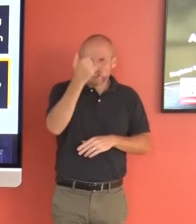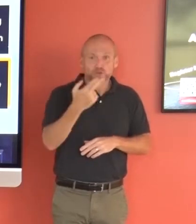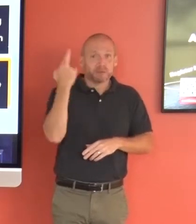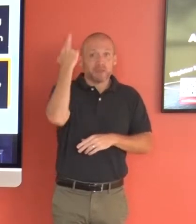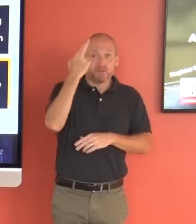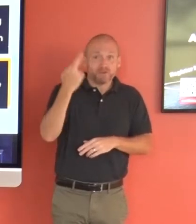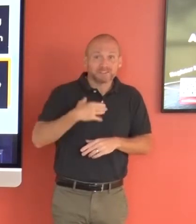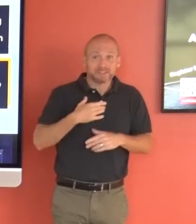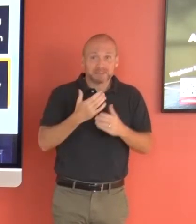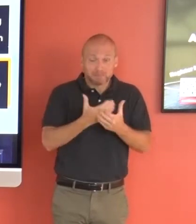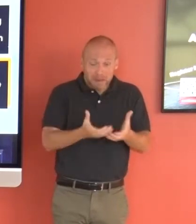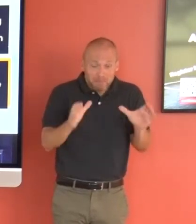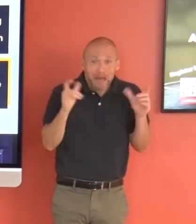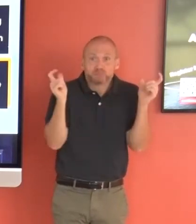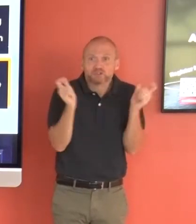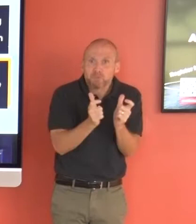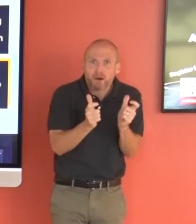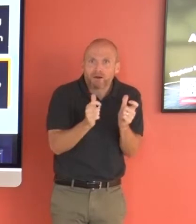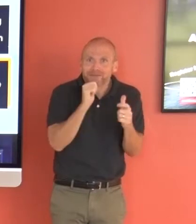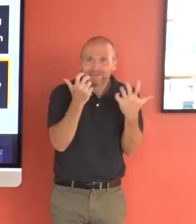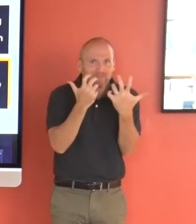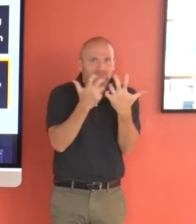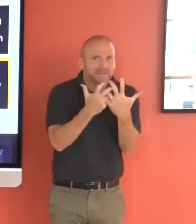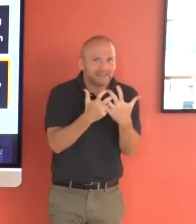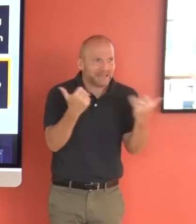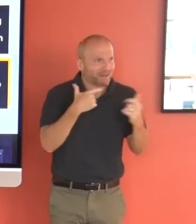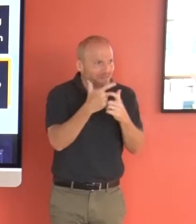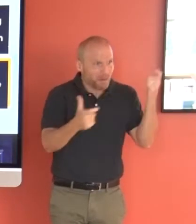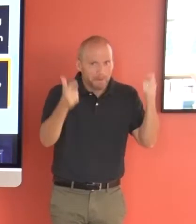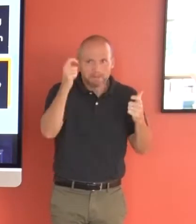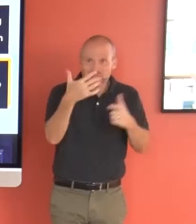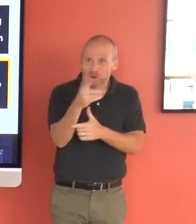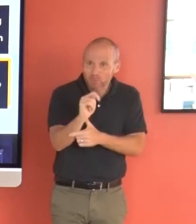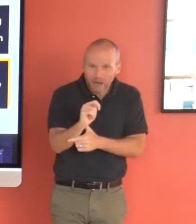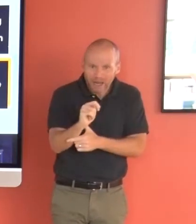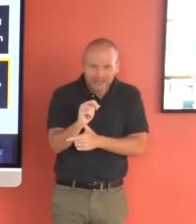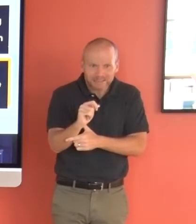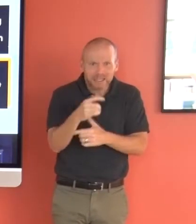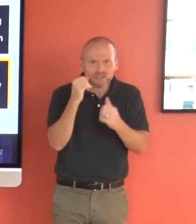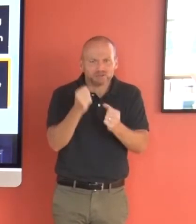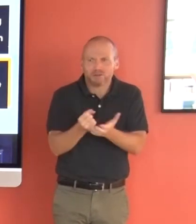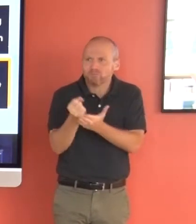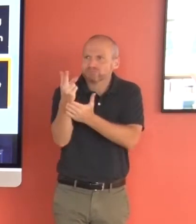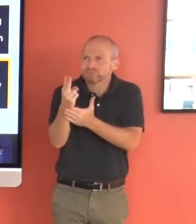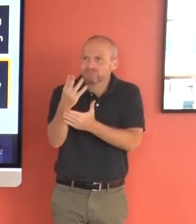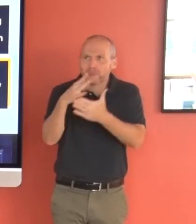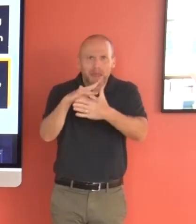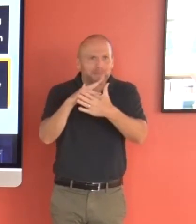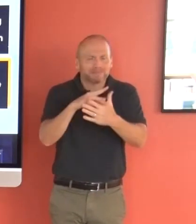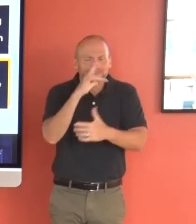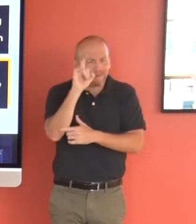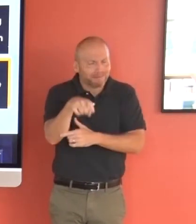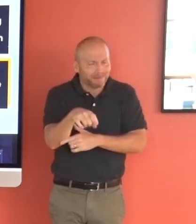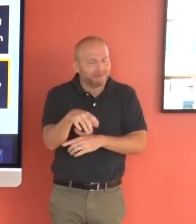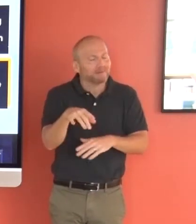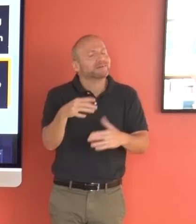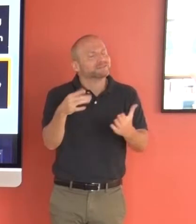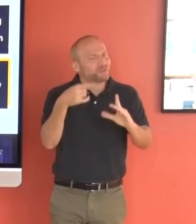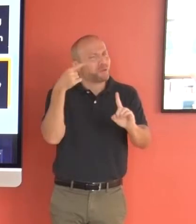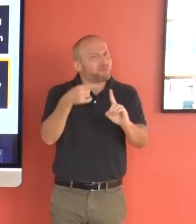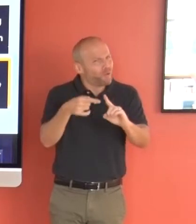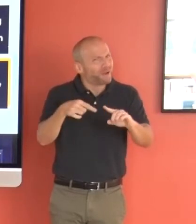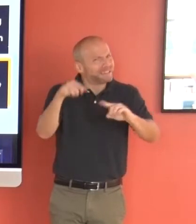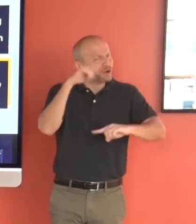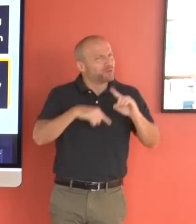pot was too small. You know, and now you've got a bigger pot and you're still throwing away part of the roast. So it's a chance for us to really think about